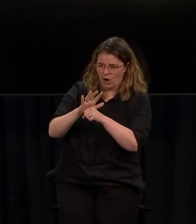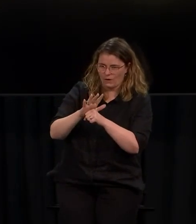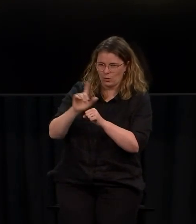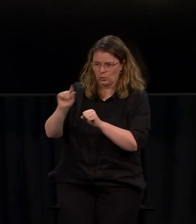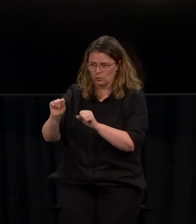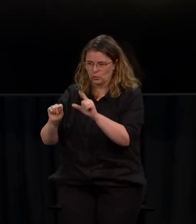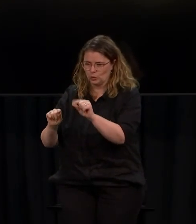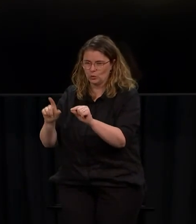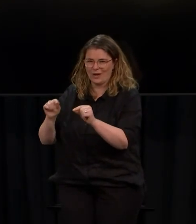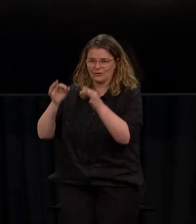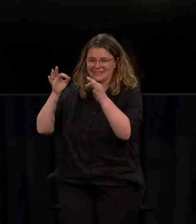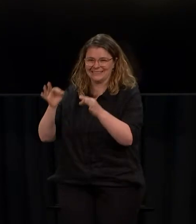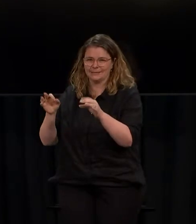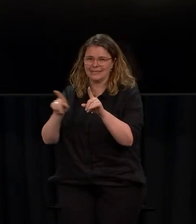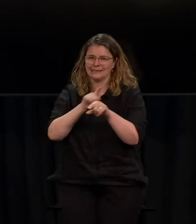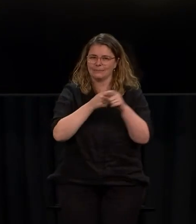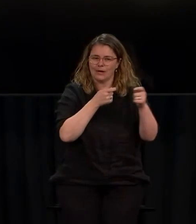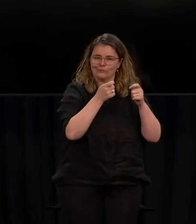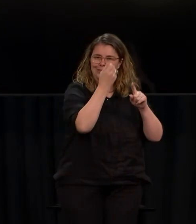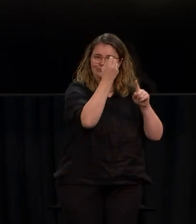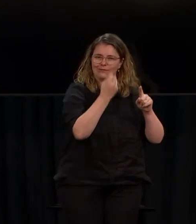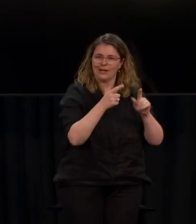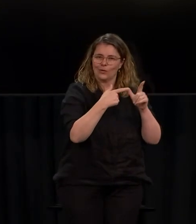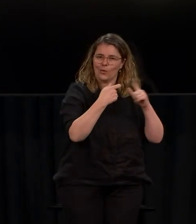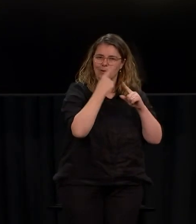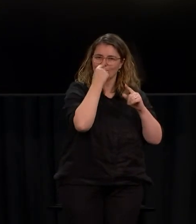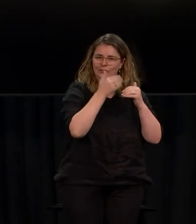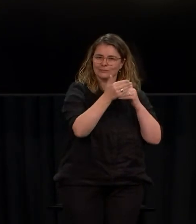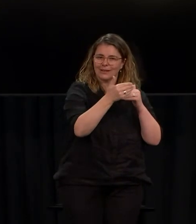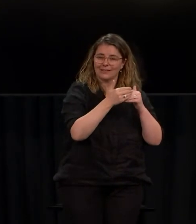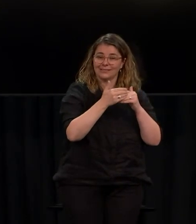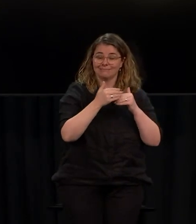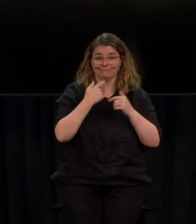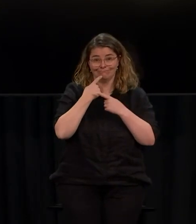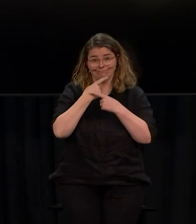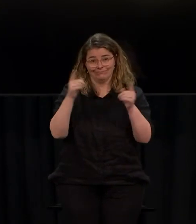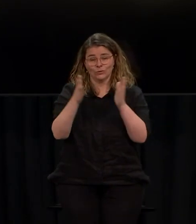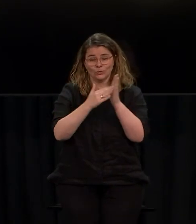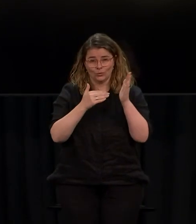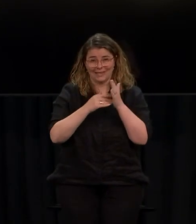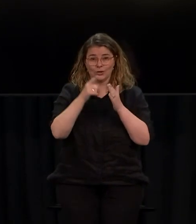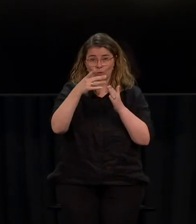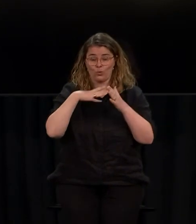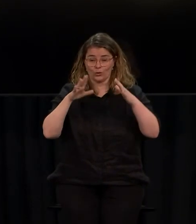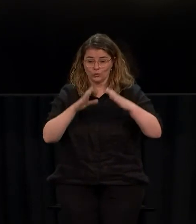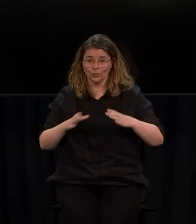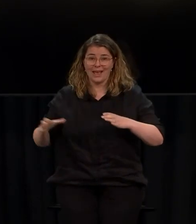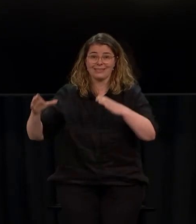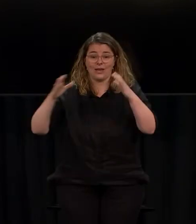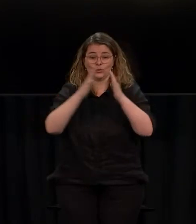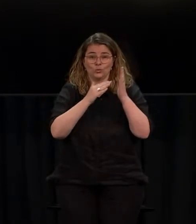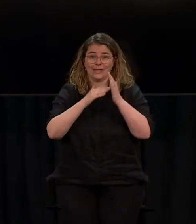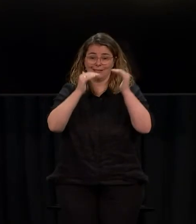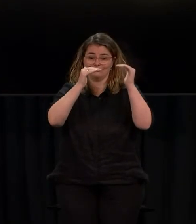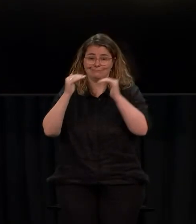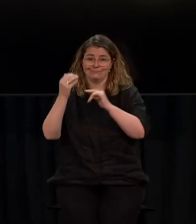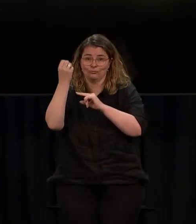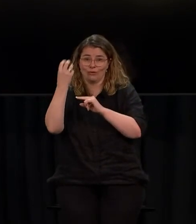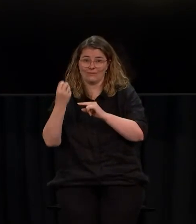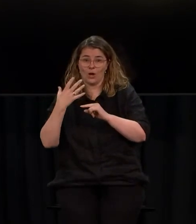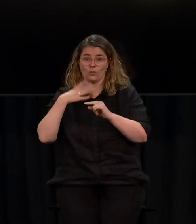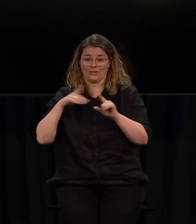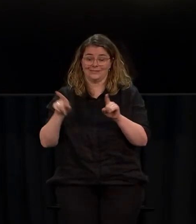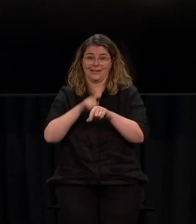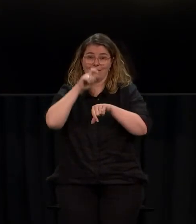those areas. So my message to the rest of New Zealand is if we want to keep moving collectively, but if you want the certainty that we won't